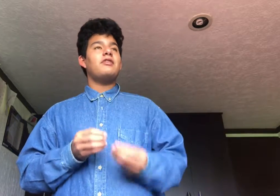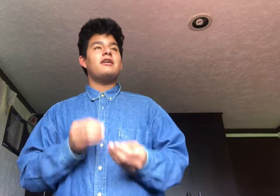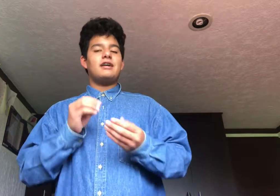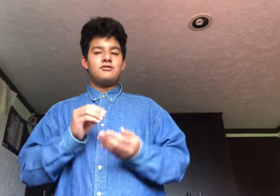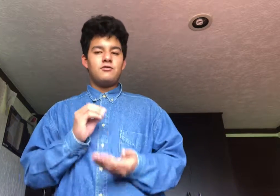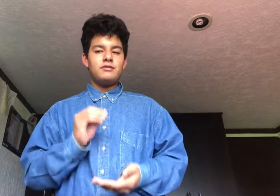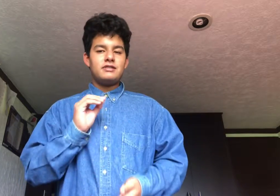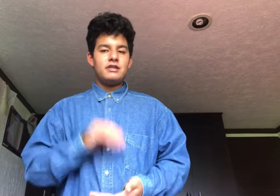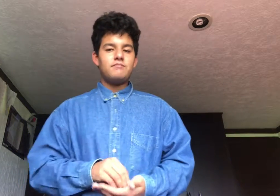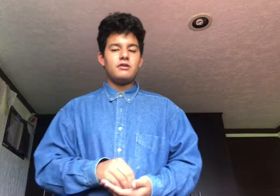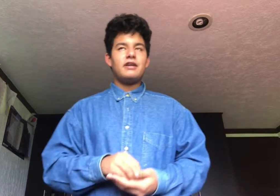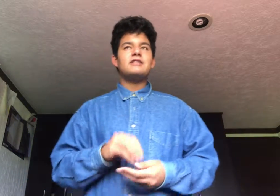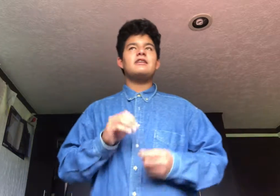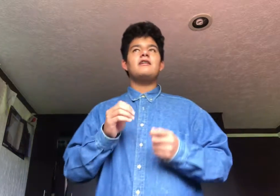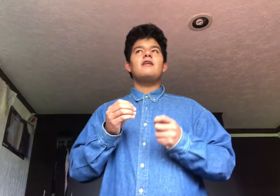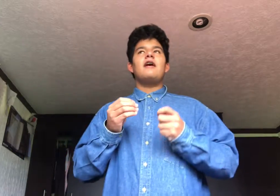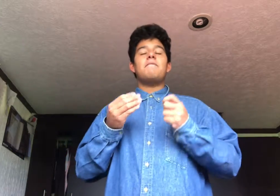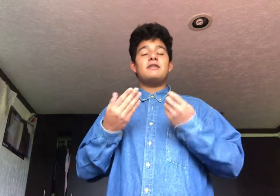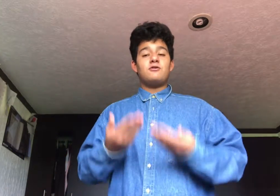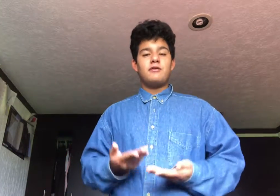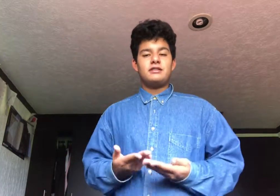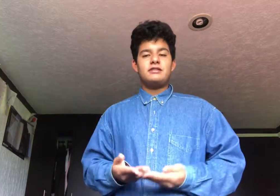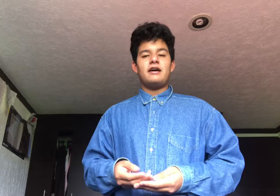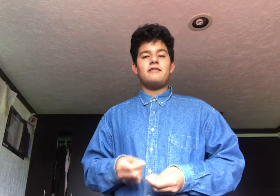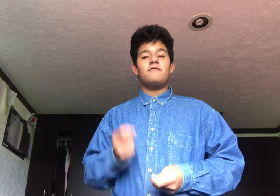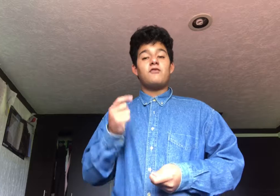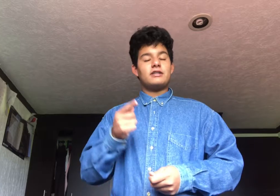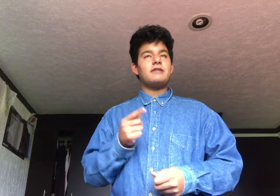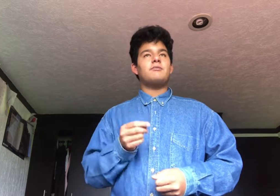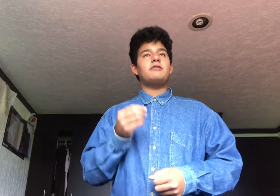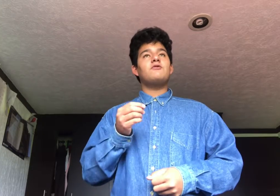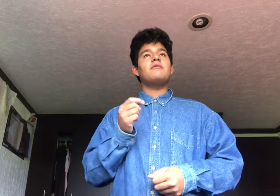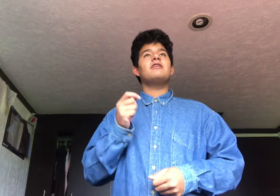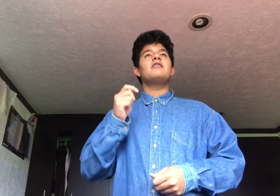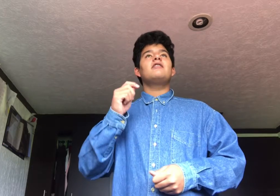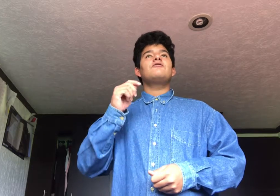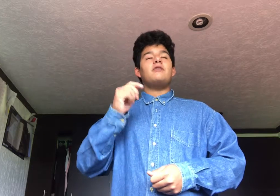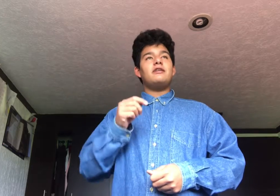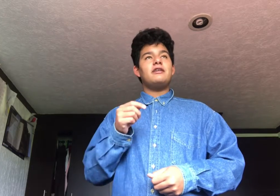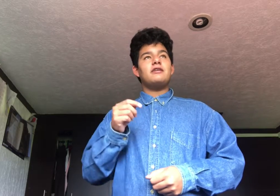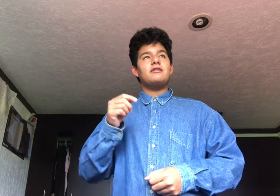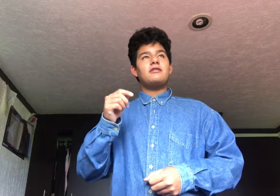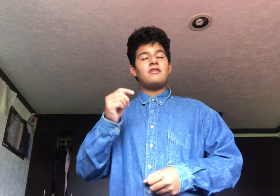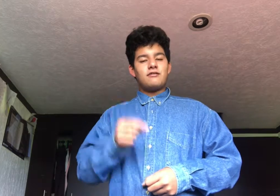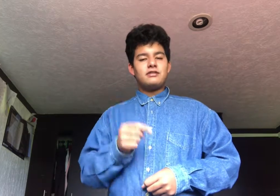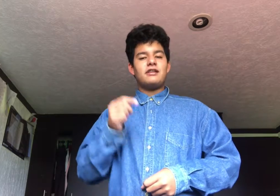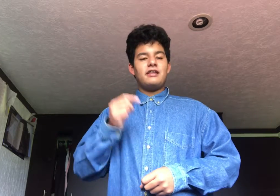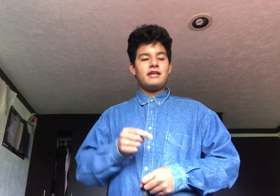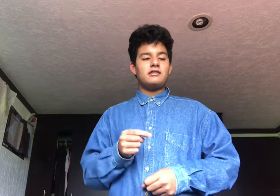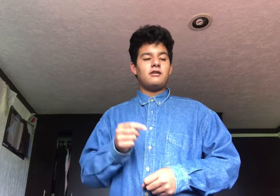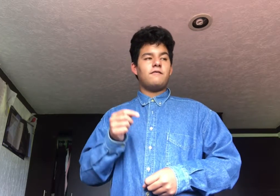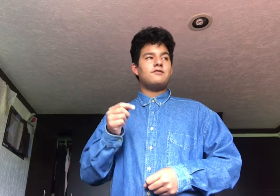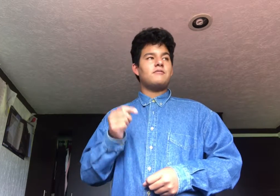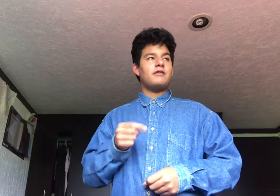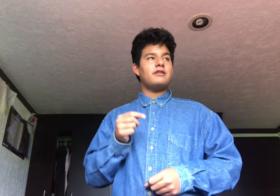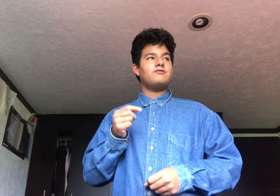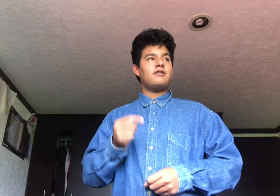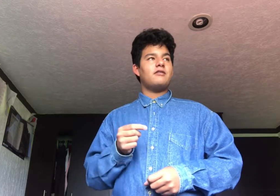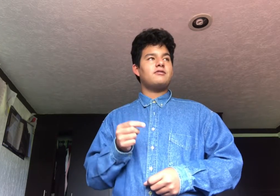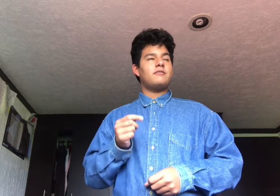everything has to do with steampunk. It's a Victorian style. For example, the movie 20,000 Leagues of